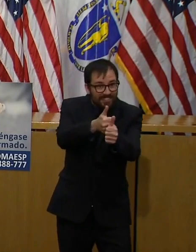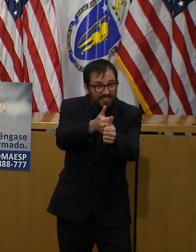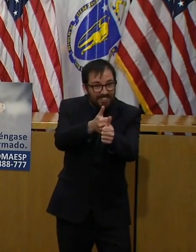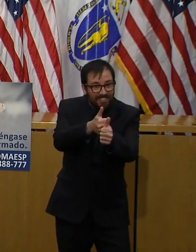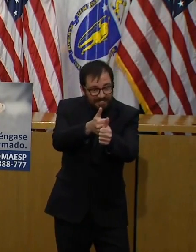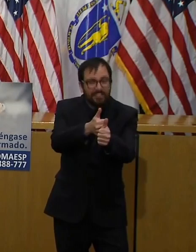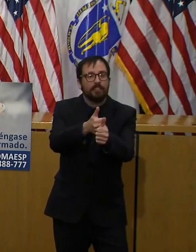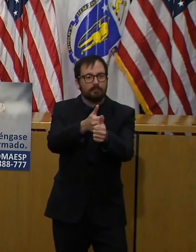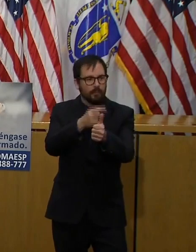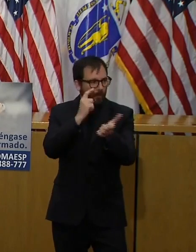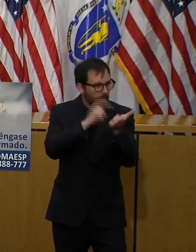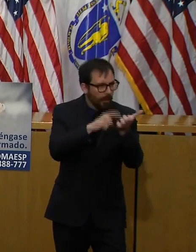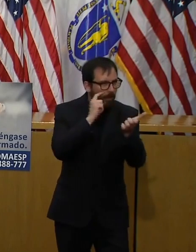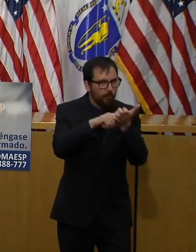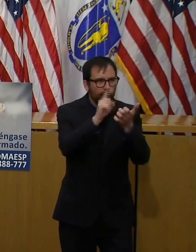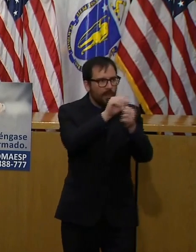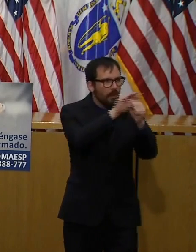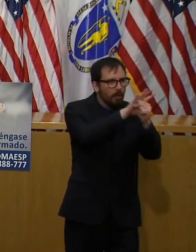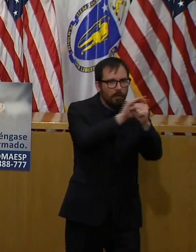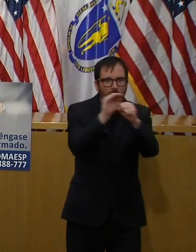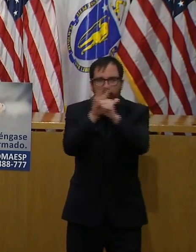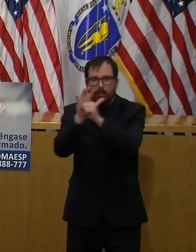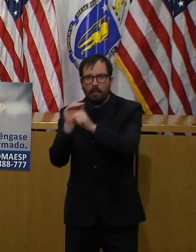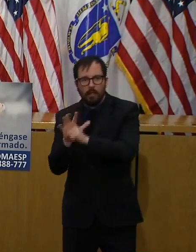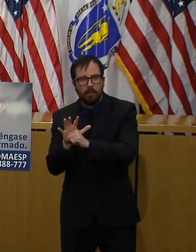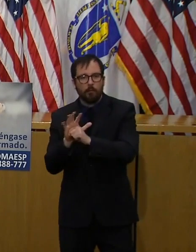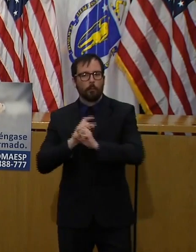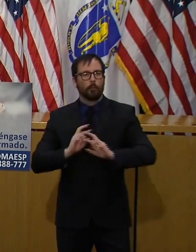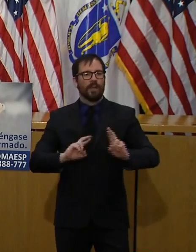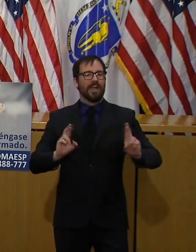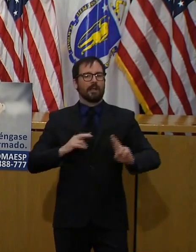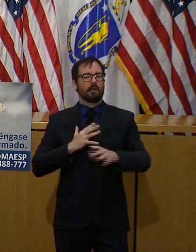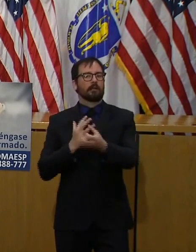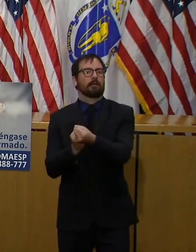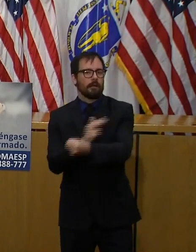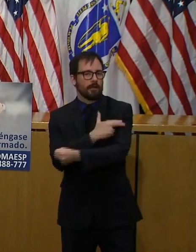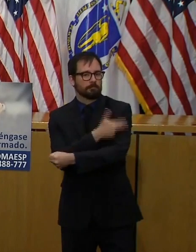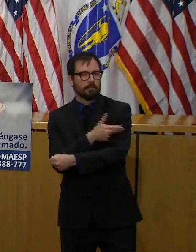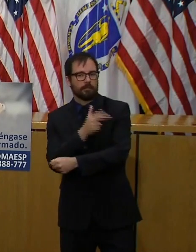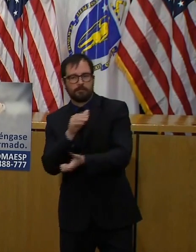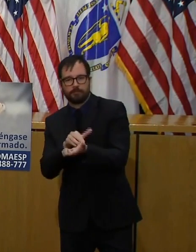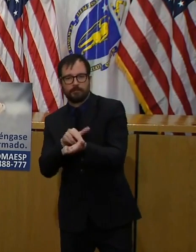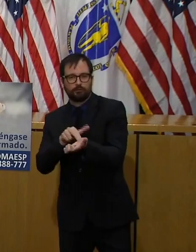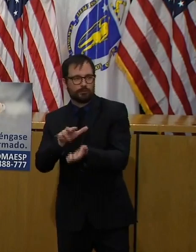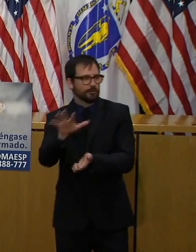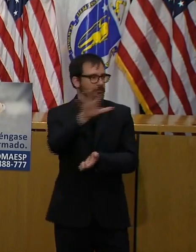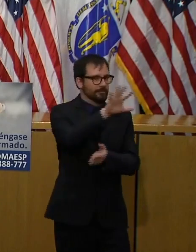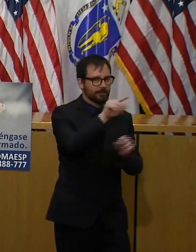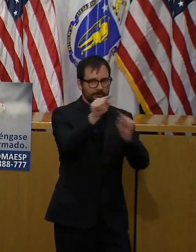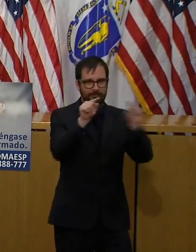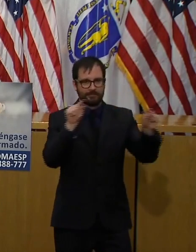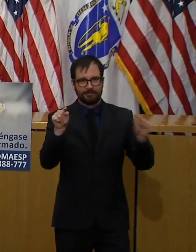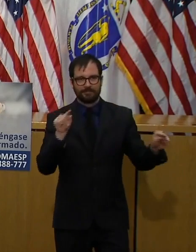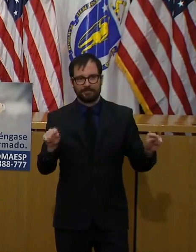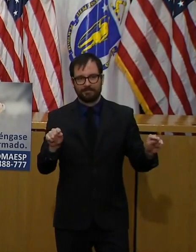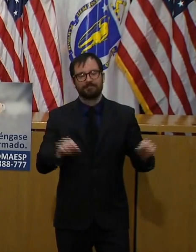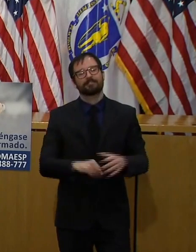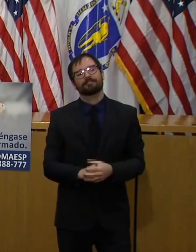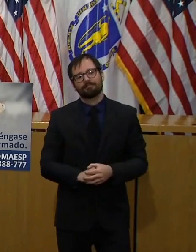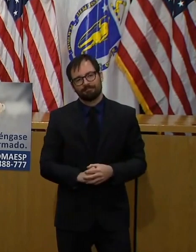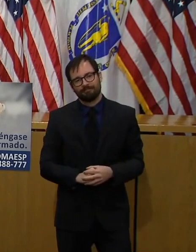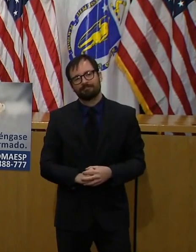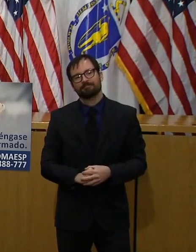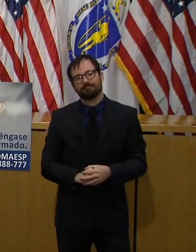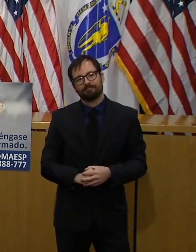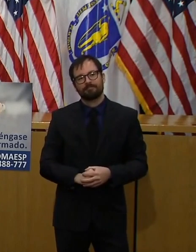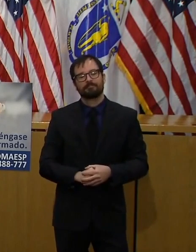At the same time, we continue to work around the clock to ensure that people have the frontline protection and the personal protective gear